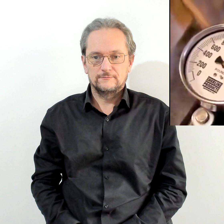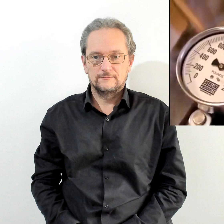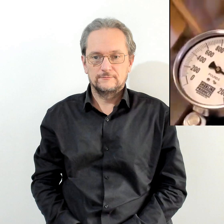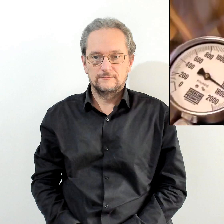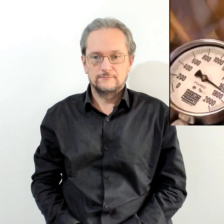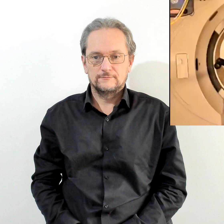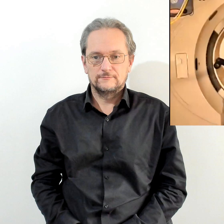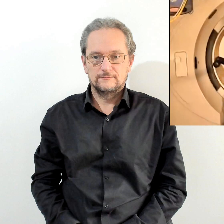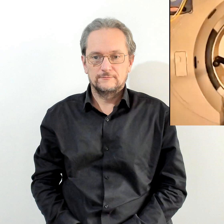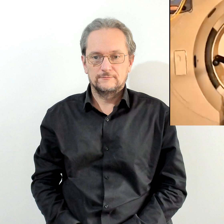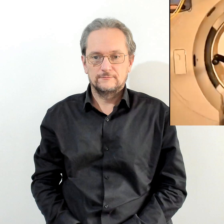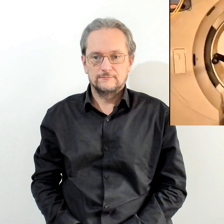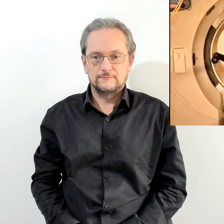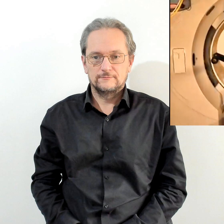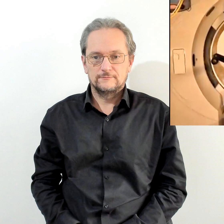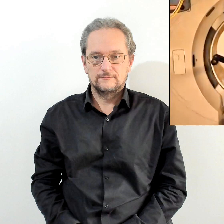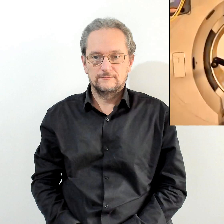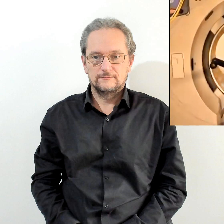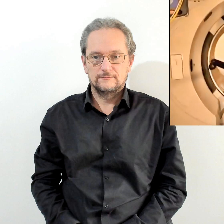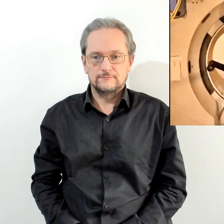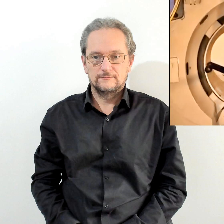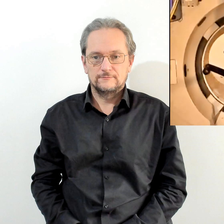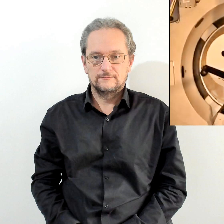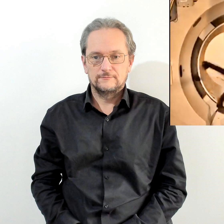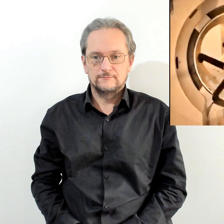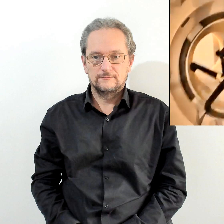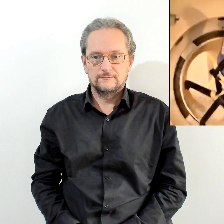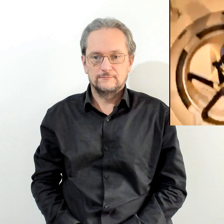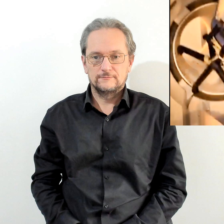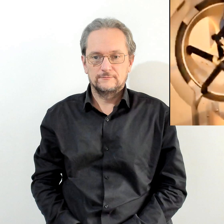more than this thing. You just relaxing it now? Yeah. Okay, so there it goes. Oh, the wheel.